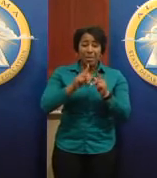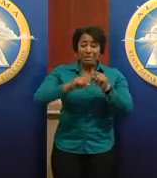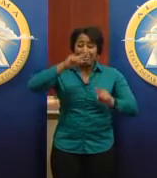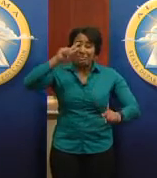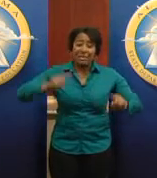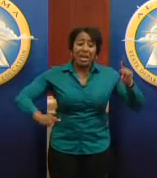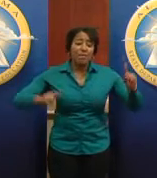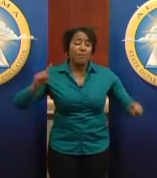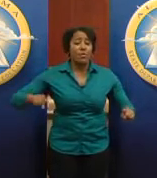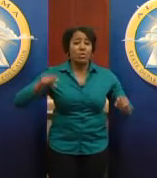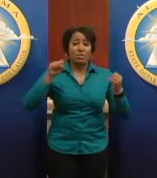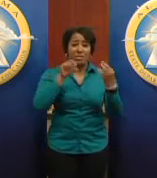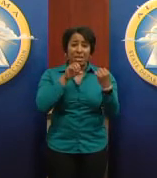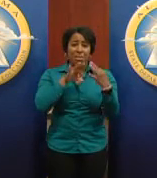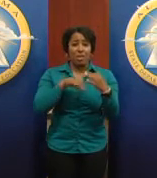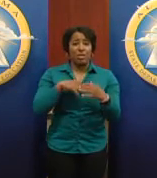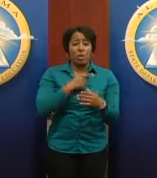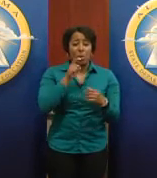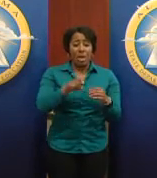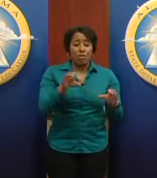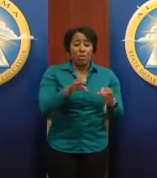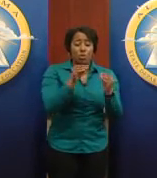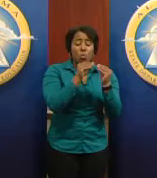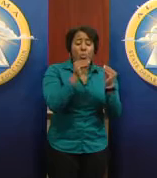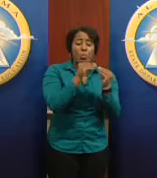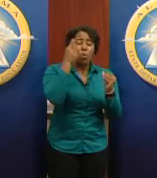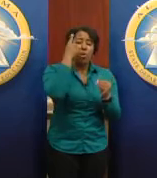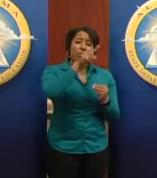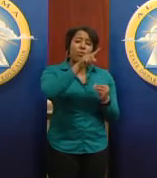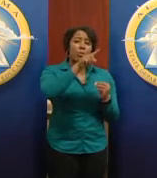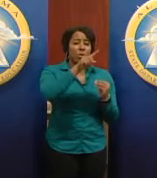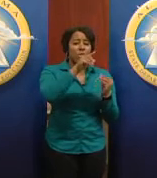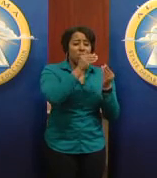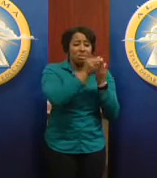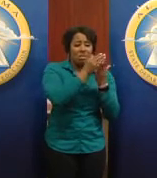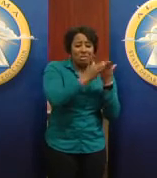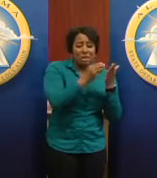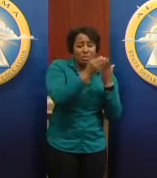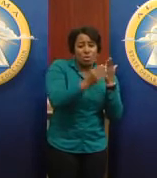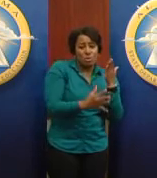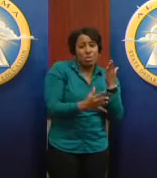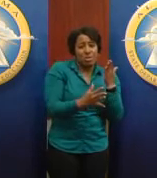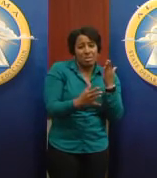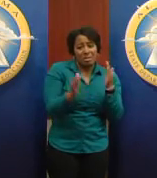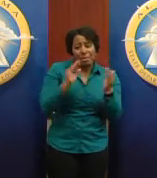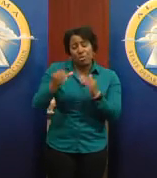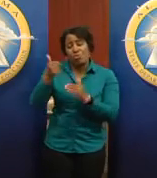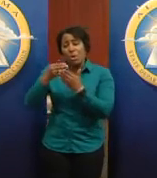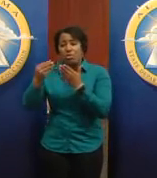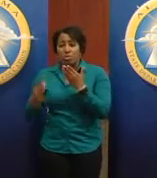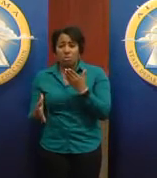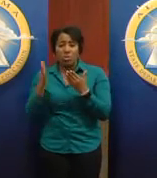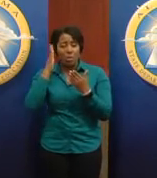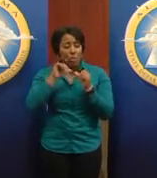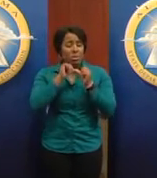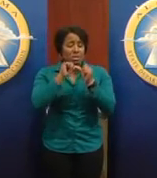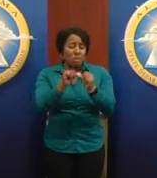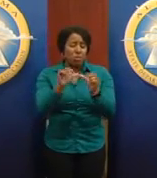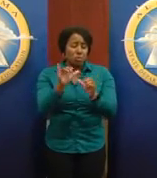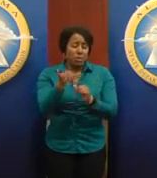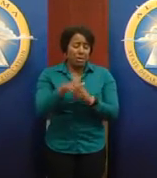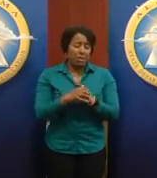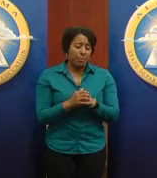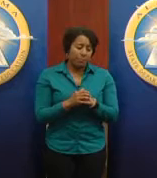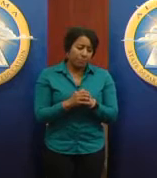to do more for some students in order to get equal outcomes on the back end, and we'll continue to do that. I was also